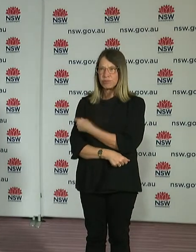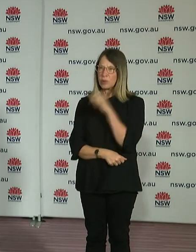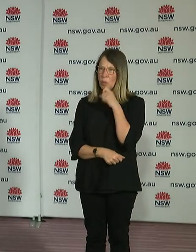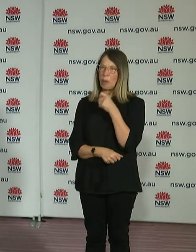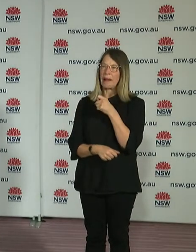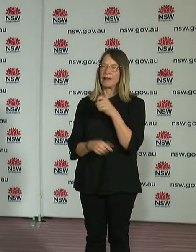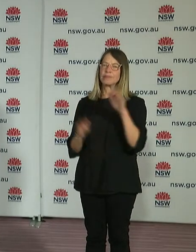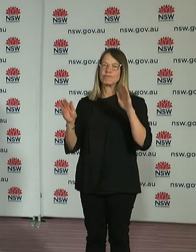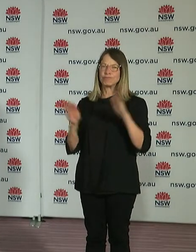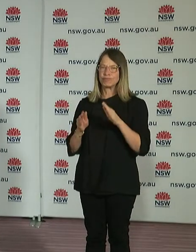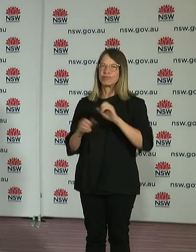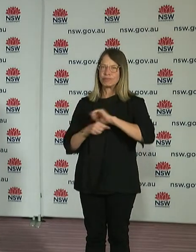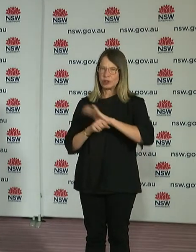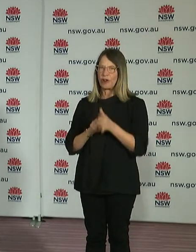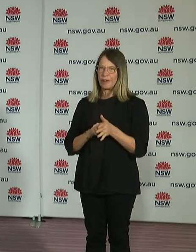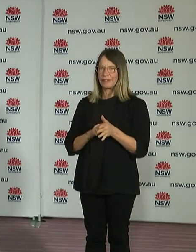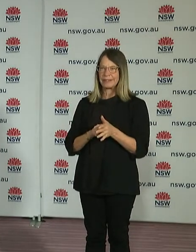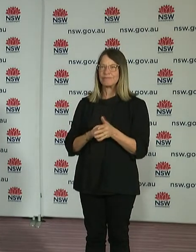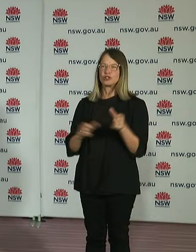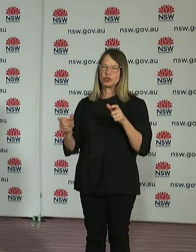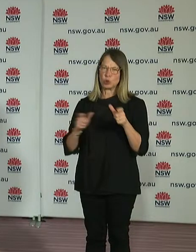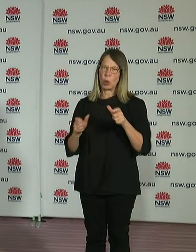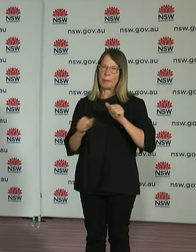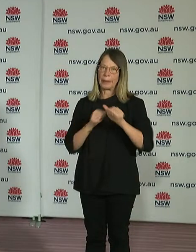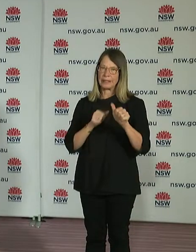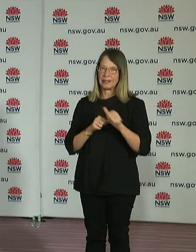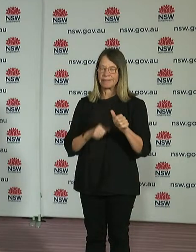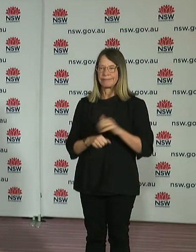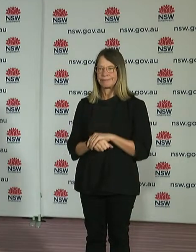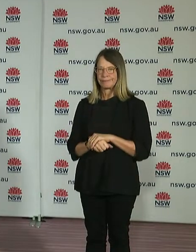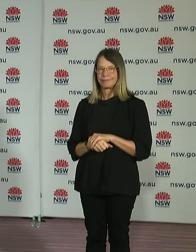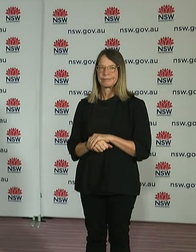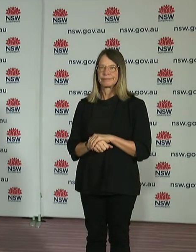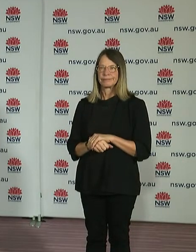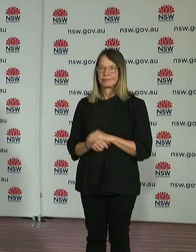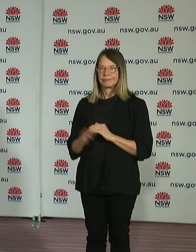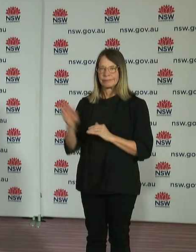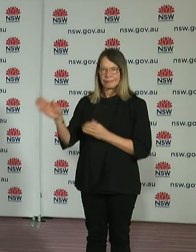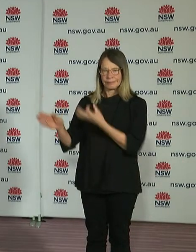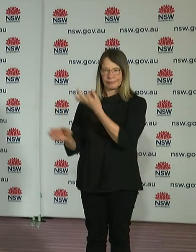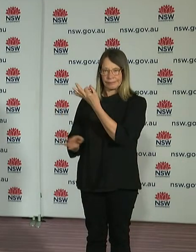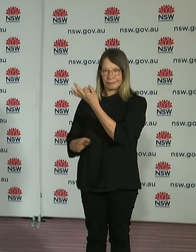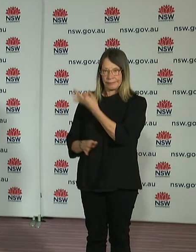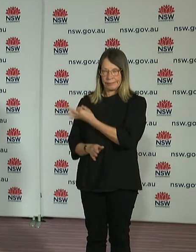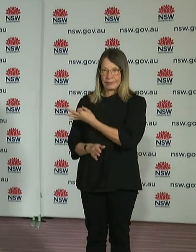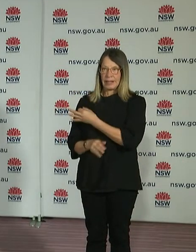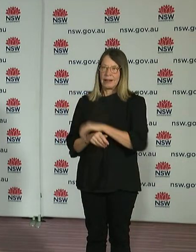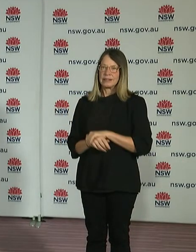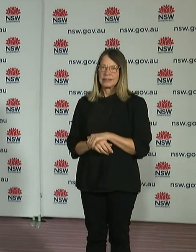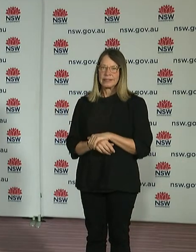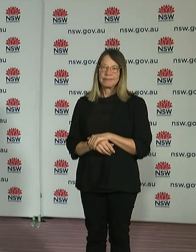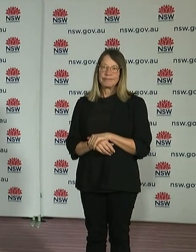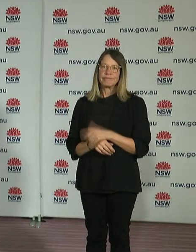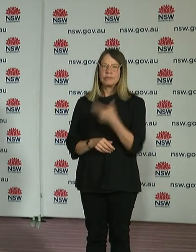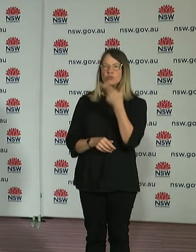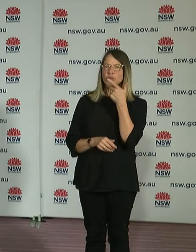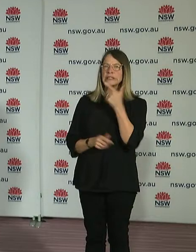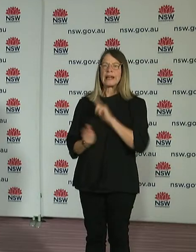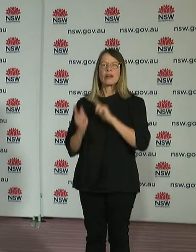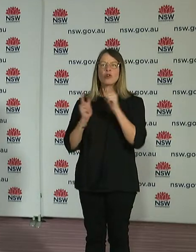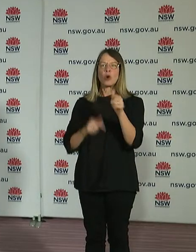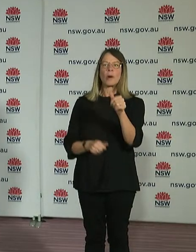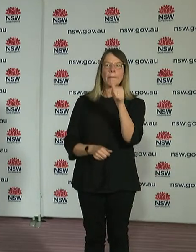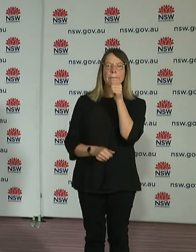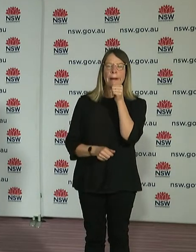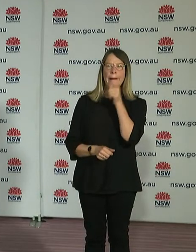So, just for example, if you're at a pub and you've got people drinking inside, they've obviously got their masks off. You're saying that